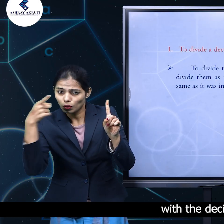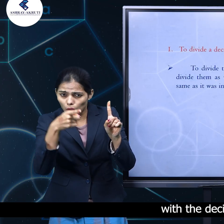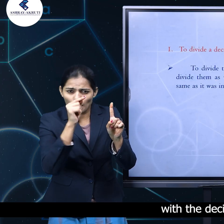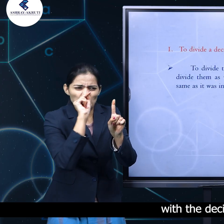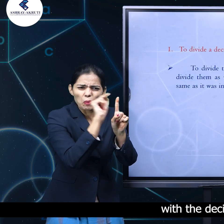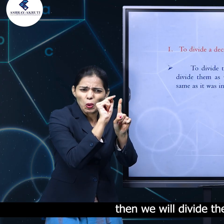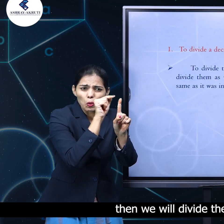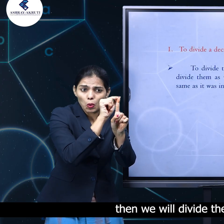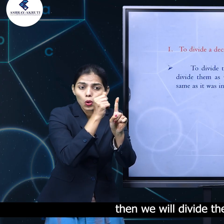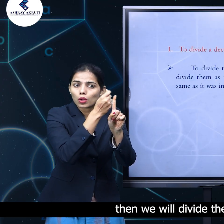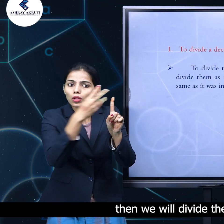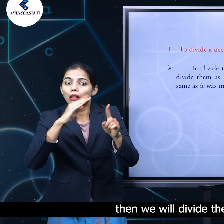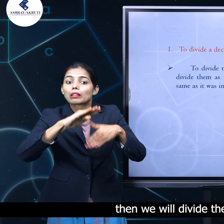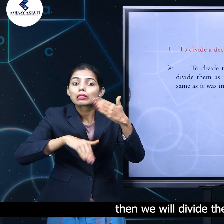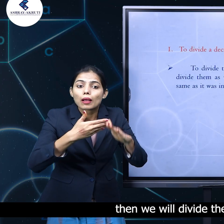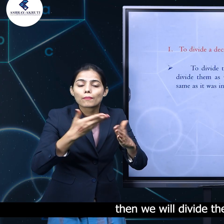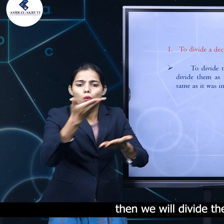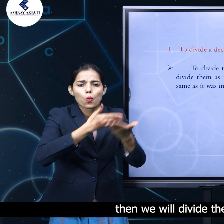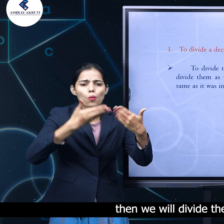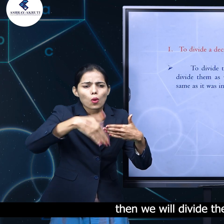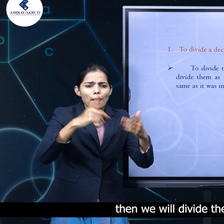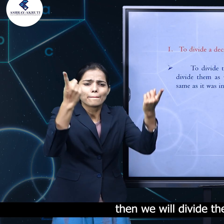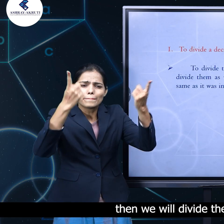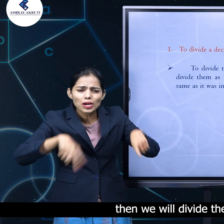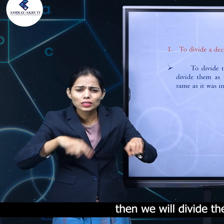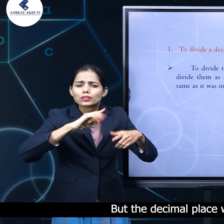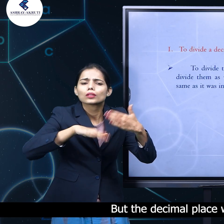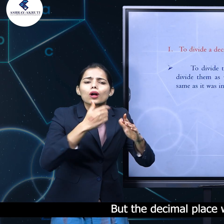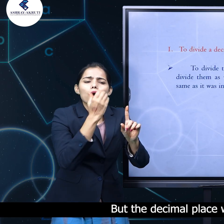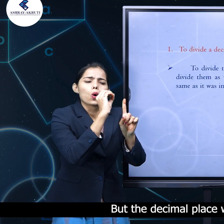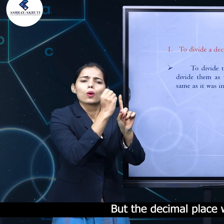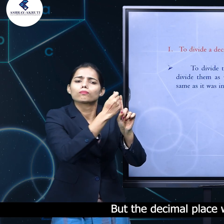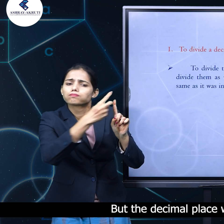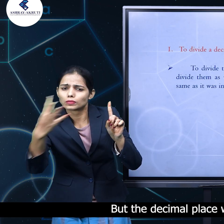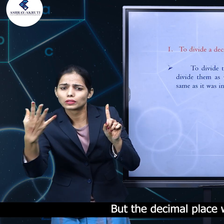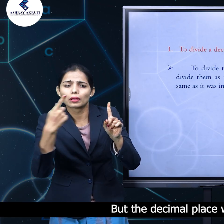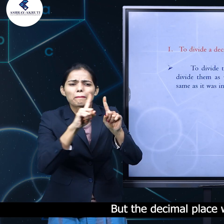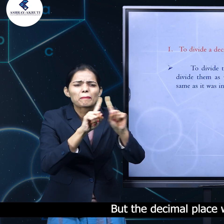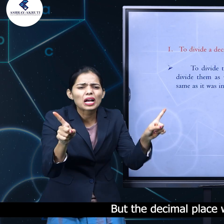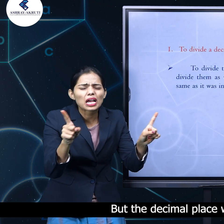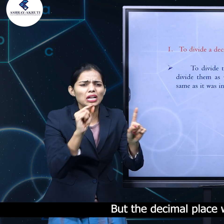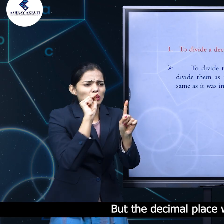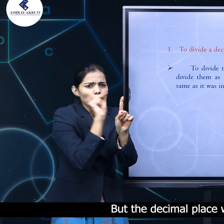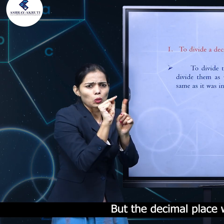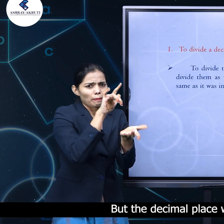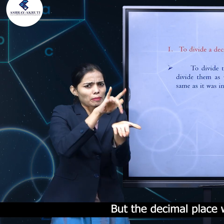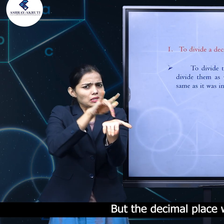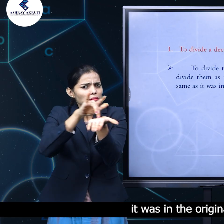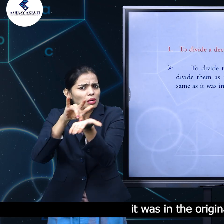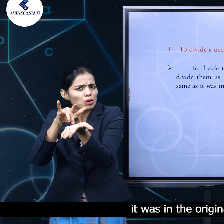number, then we will divide them as whole numbers, but the decimal place will remain the same as it